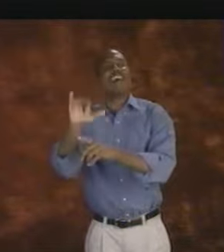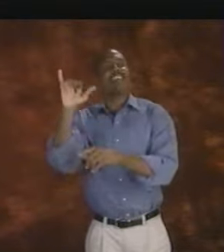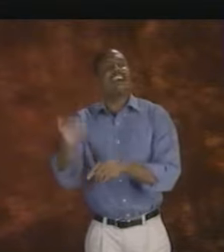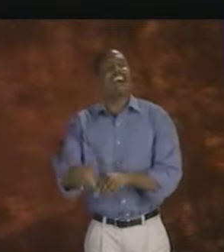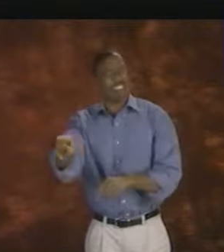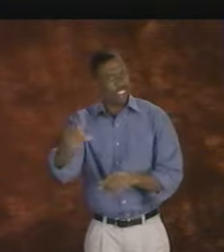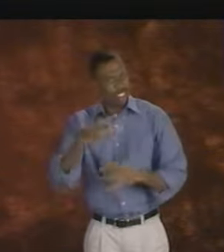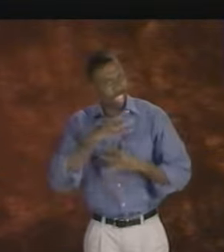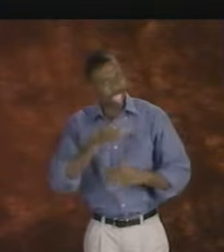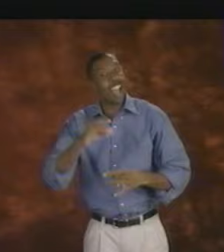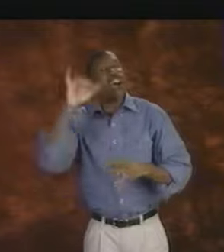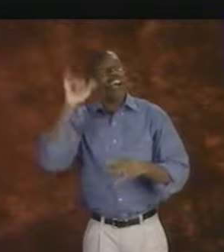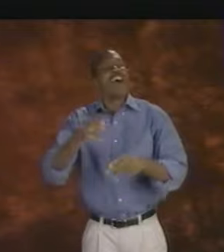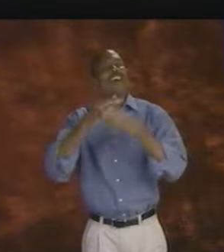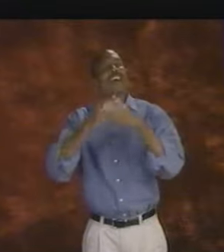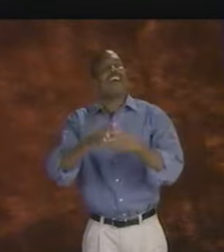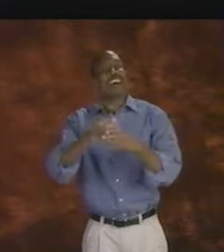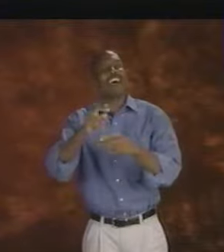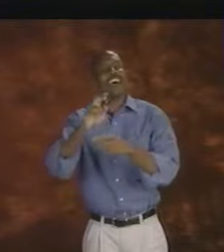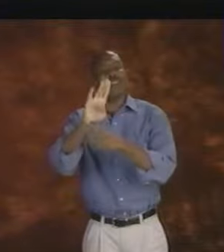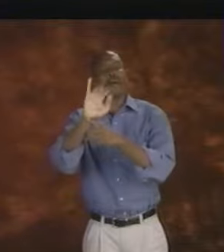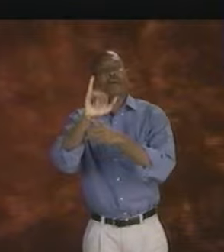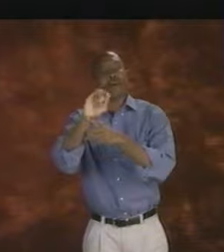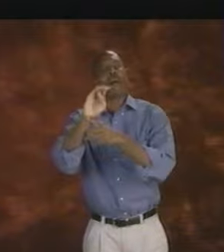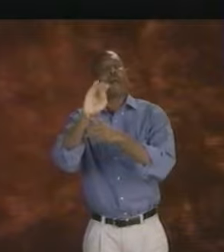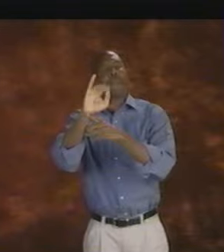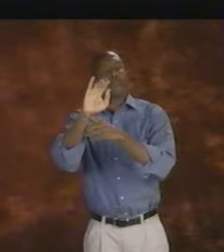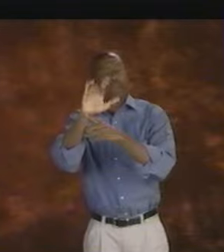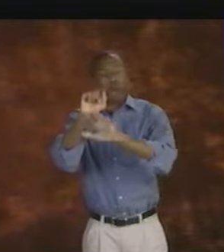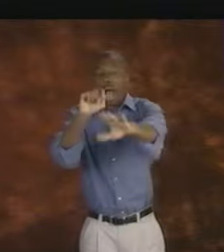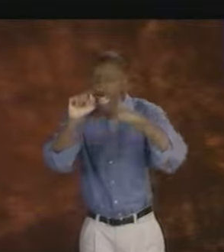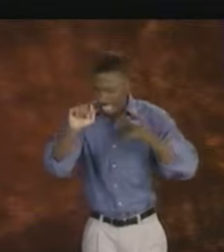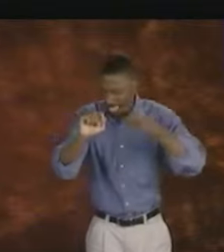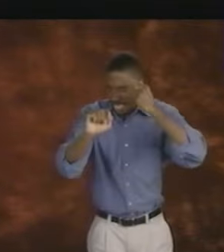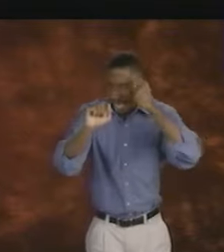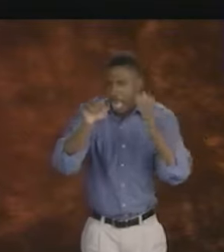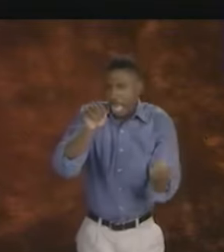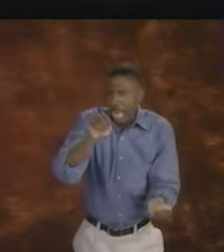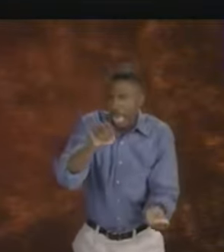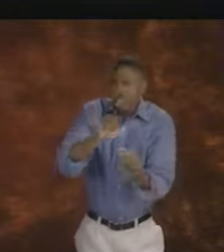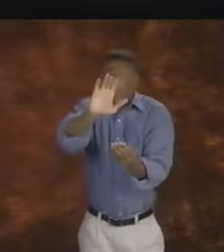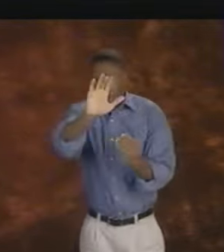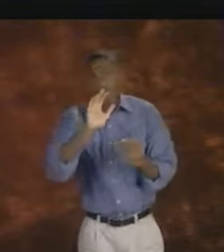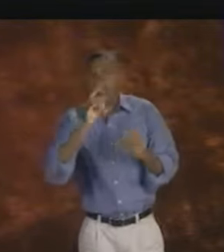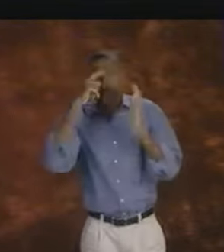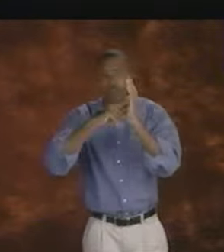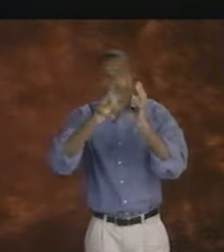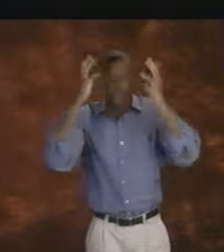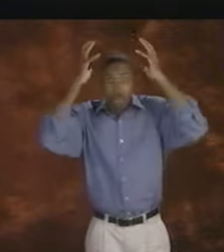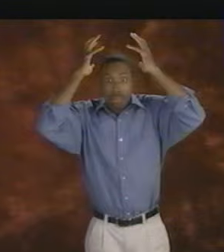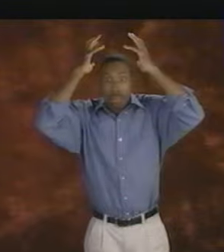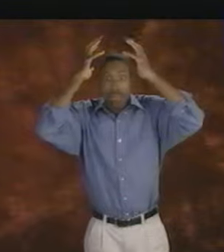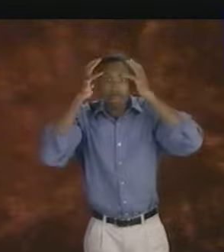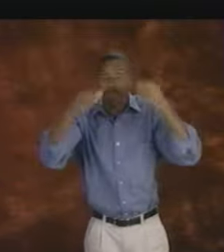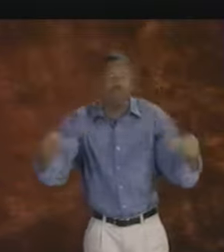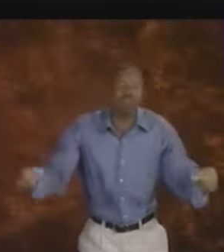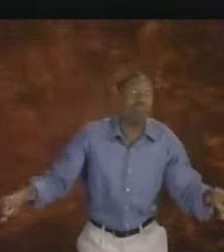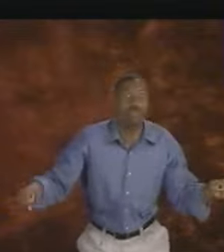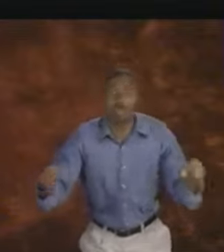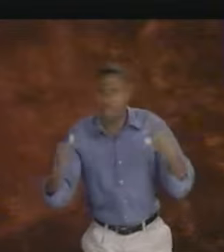it to do that, even under weightlifting conditions or very heavy burdens. So he used that knowledge to build the Eiffel Tower the way that